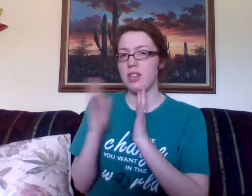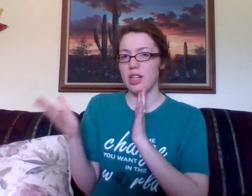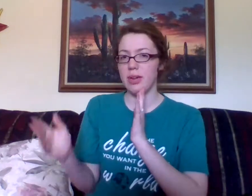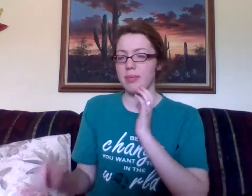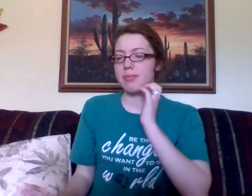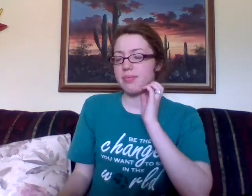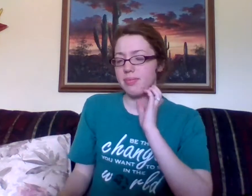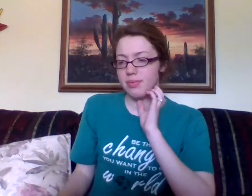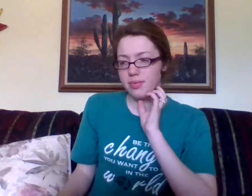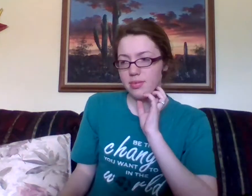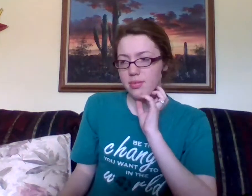Anyway,